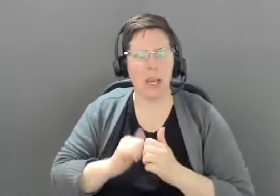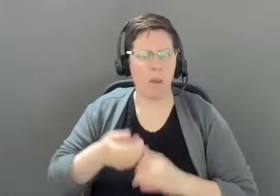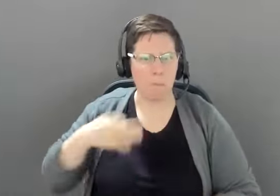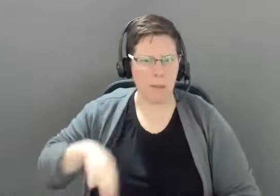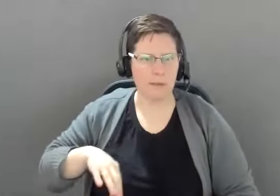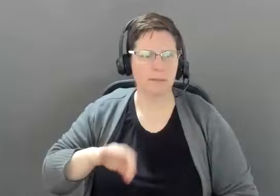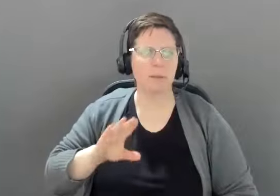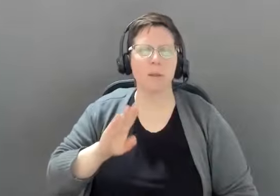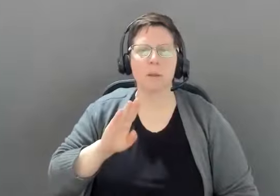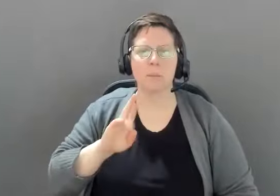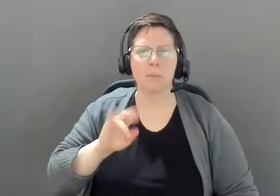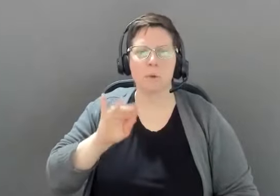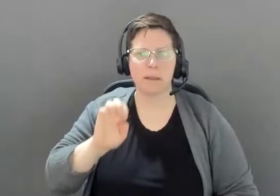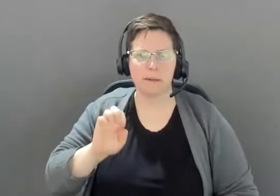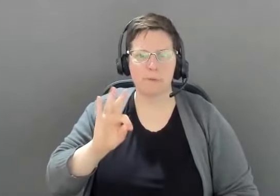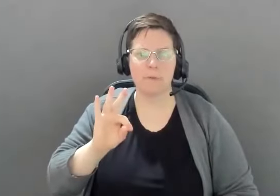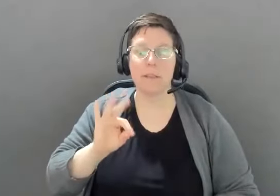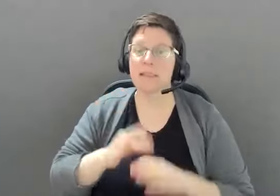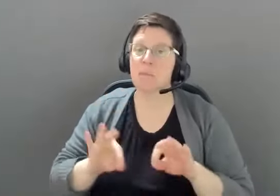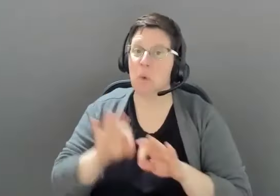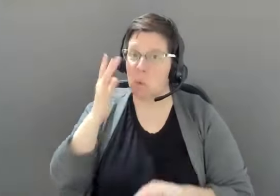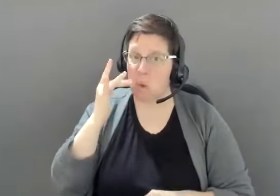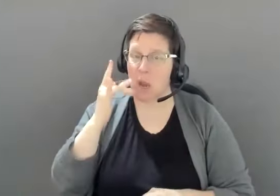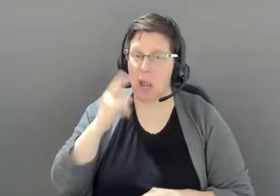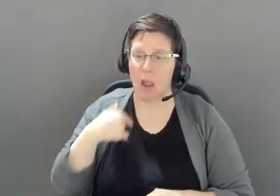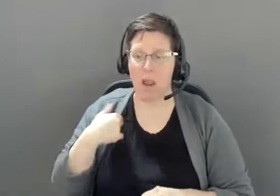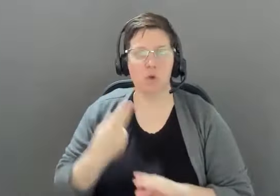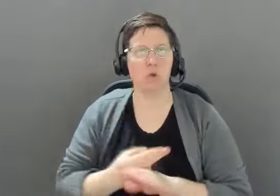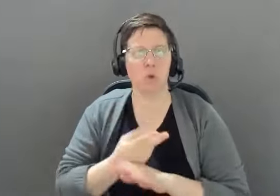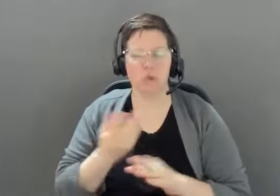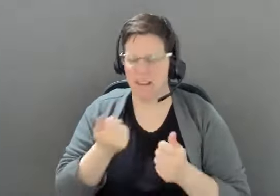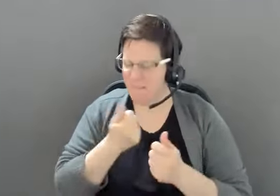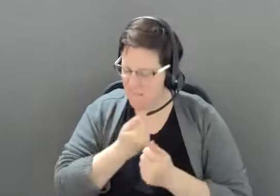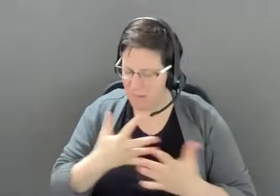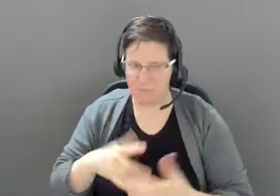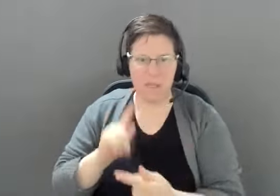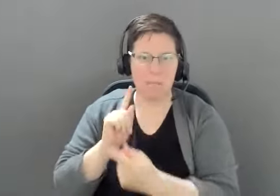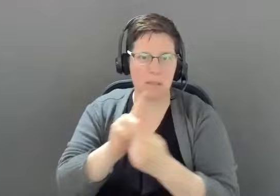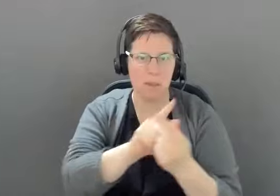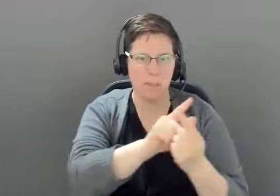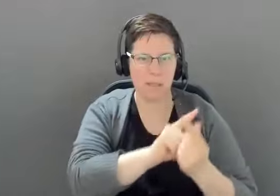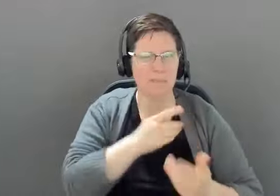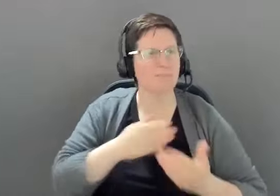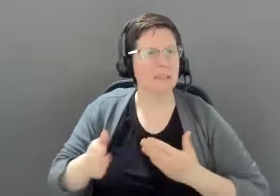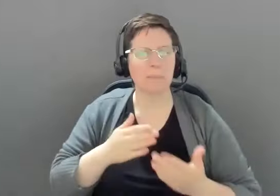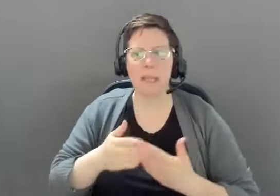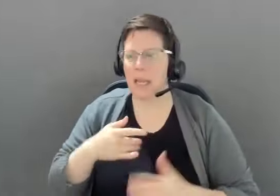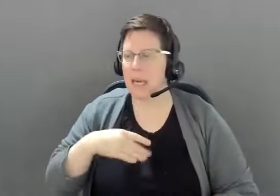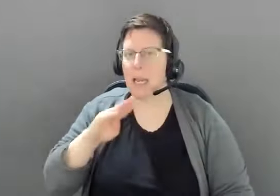great because we use them as a reference in every single meeting with any member of parliament, with any senator, even with the media, who